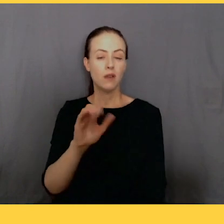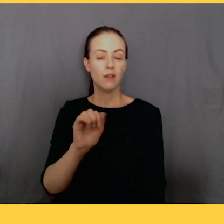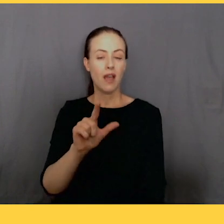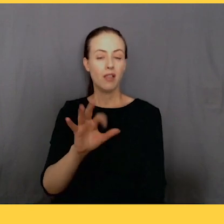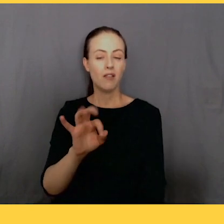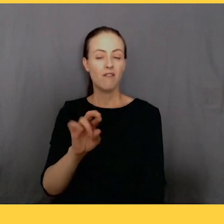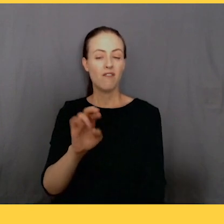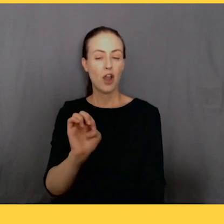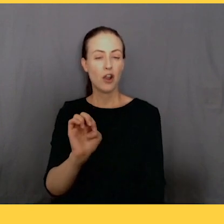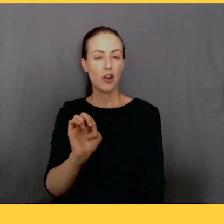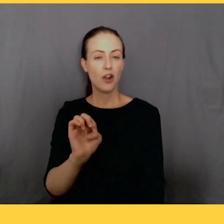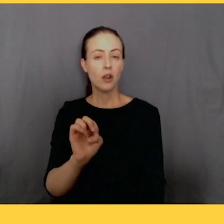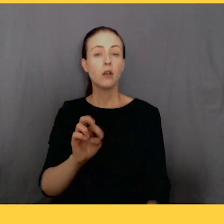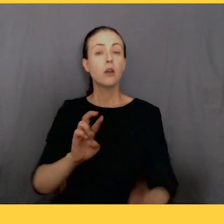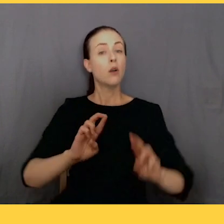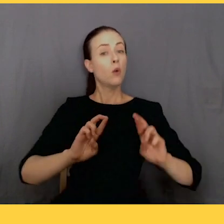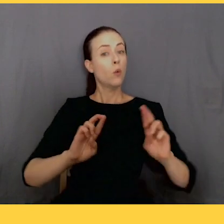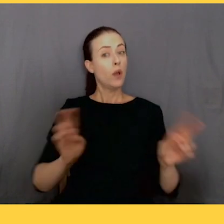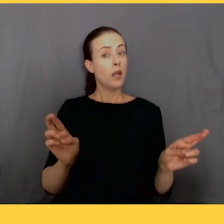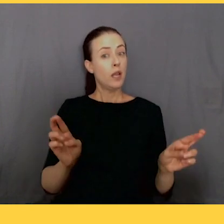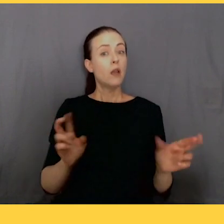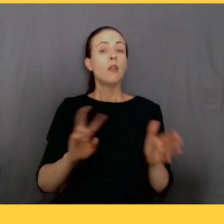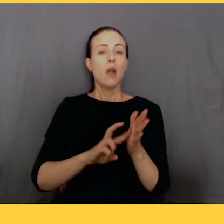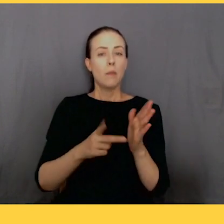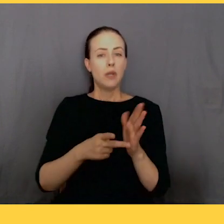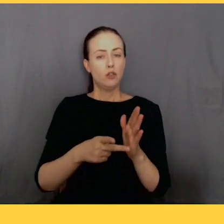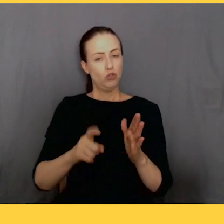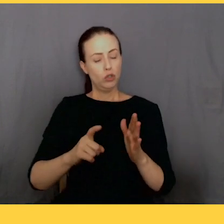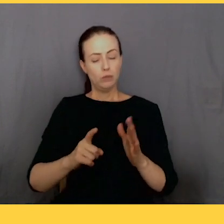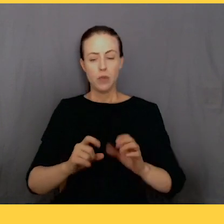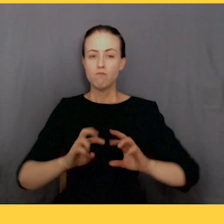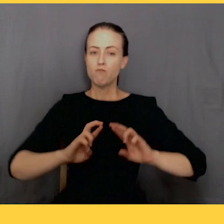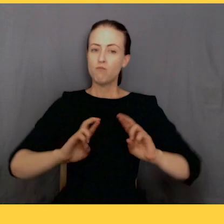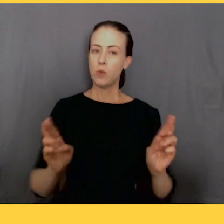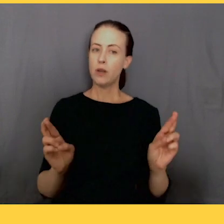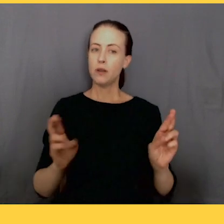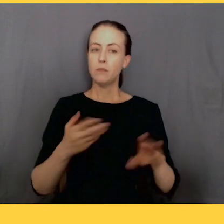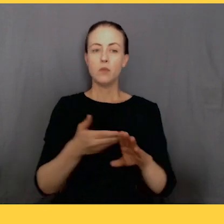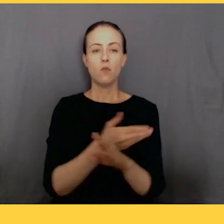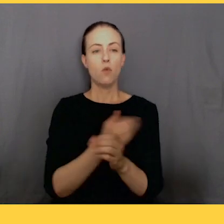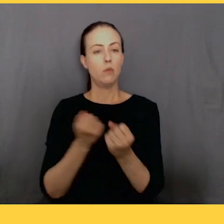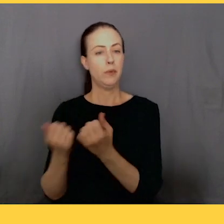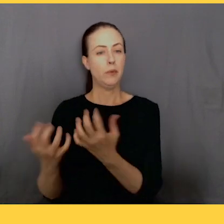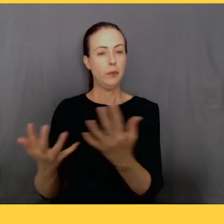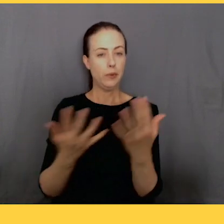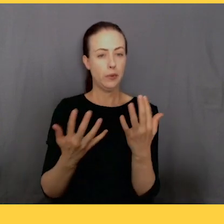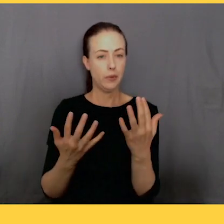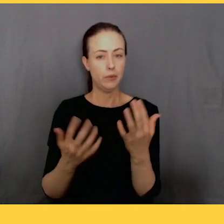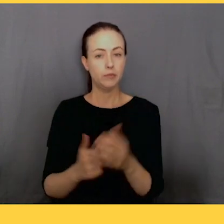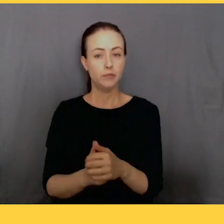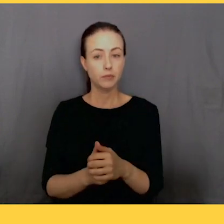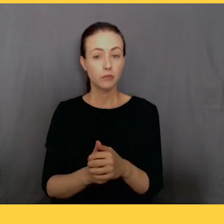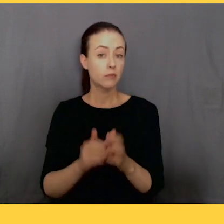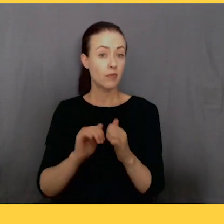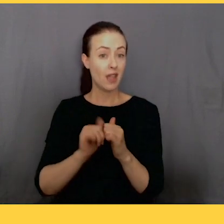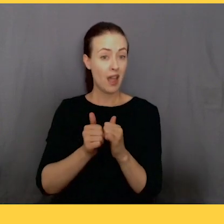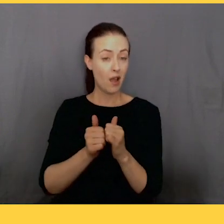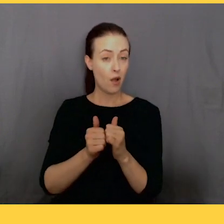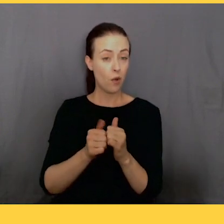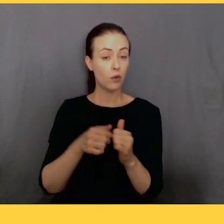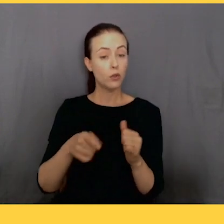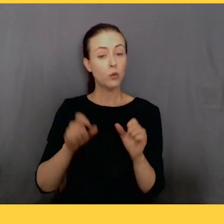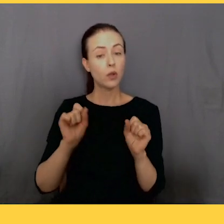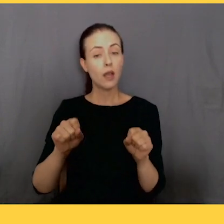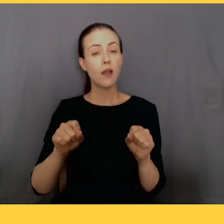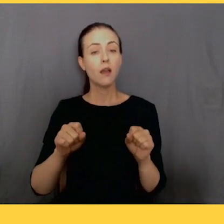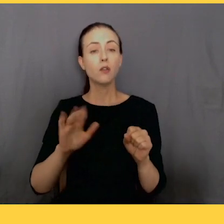is asking folks to be prepared before a wildfire threatens our community. We can all do this by creating defensible space and hardening